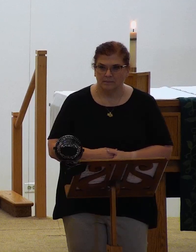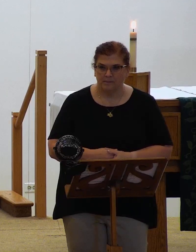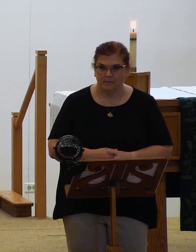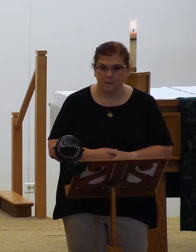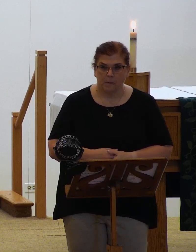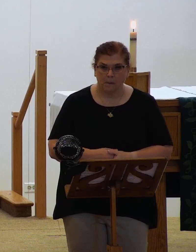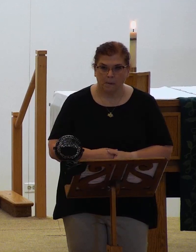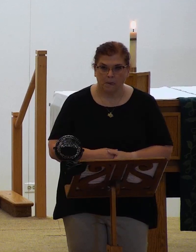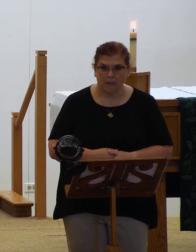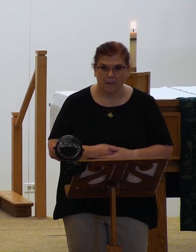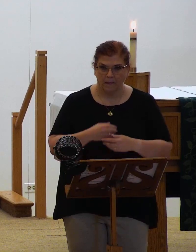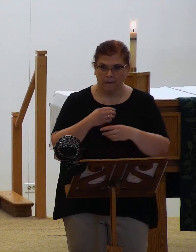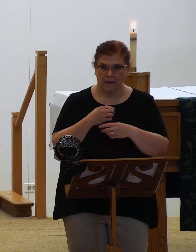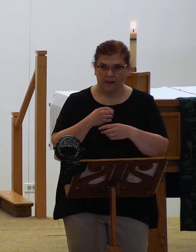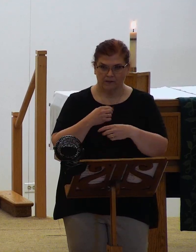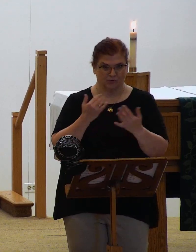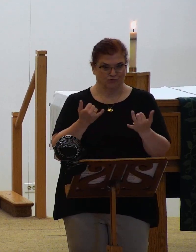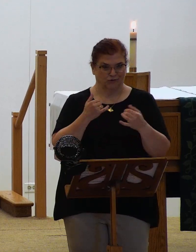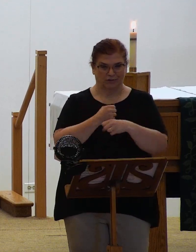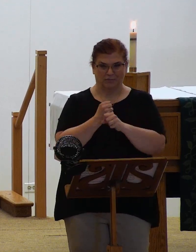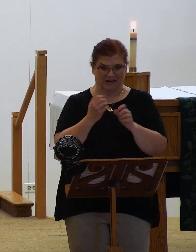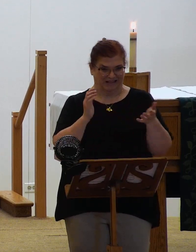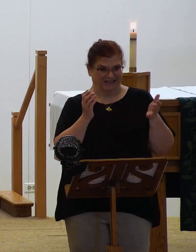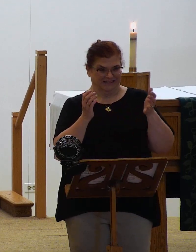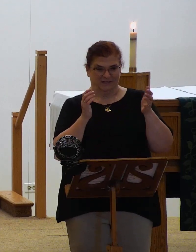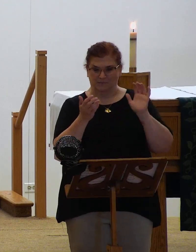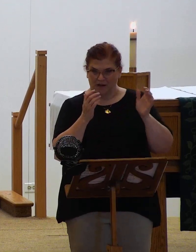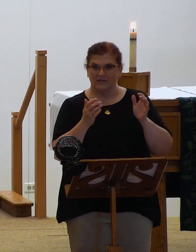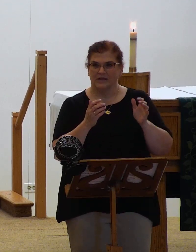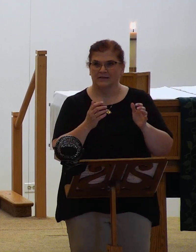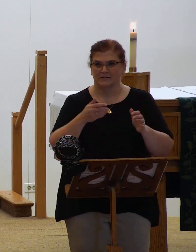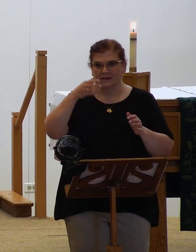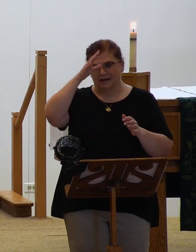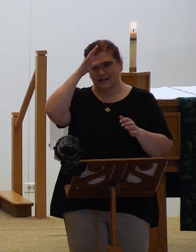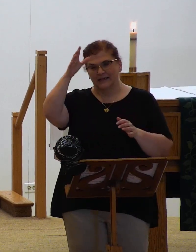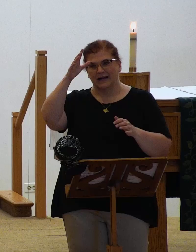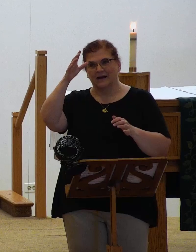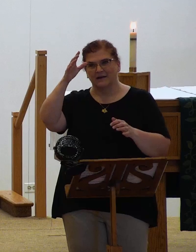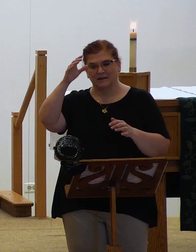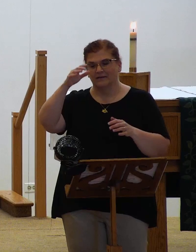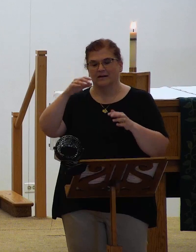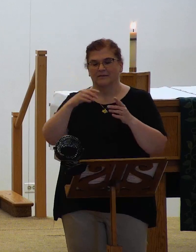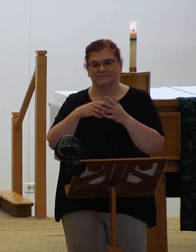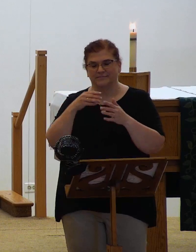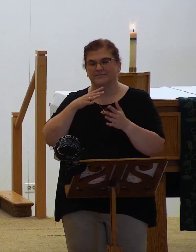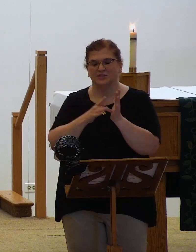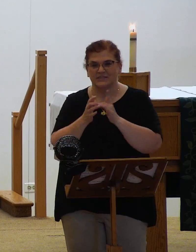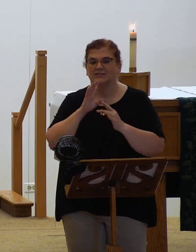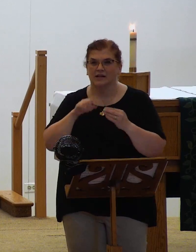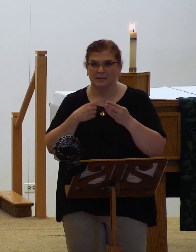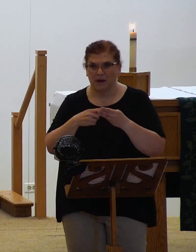It is after making this analogy that Jesus speaks of the Father's will being revealed to infants.